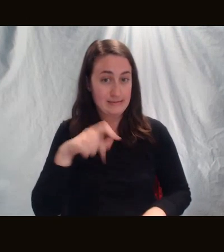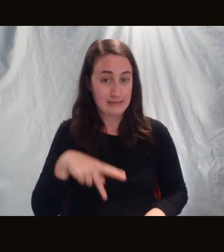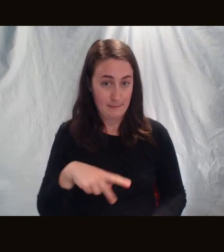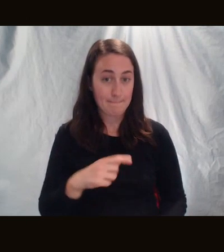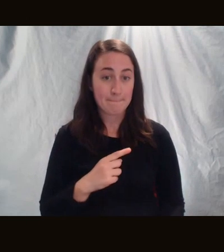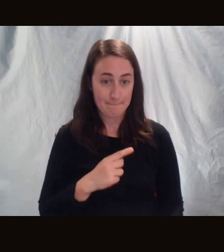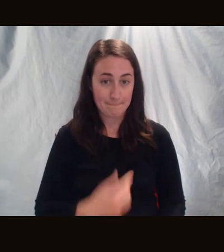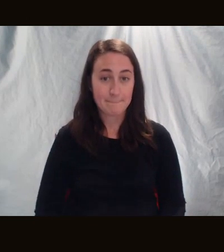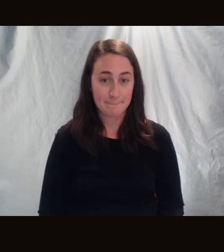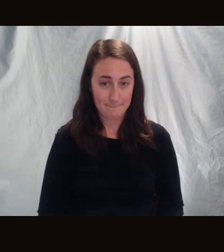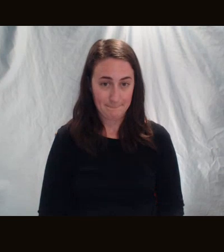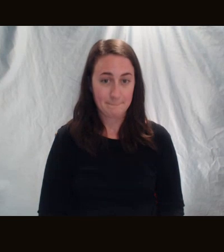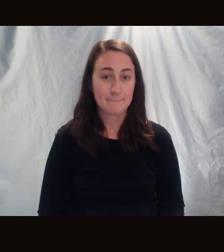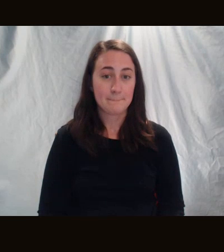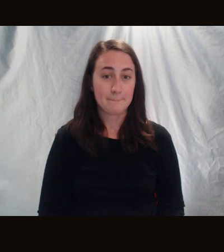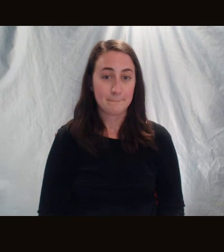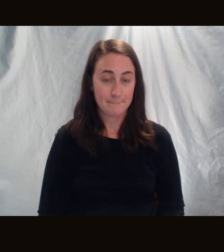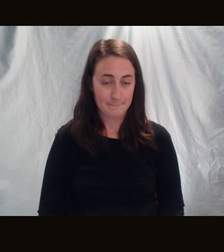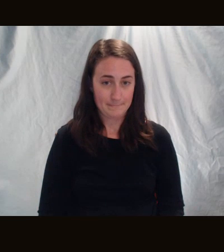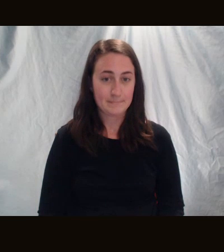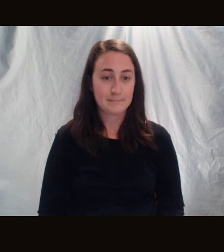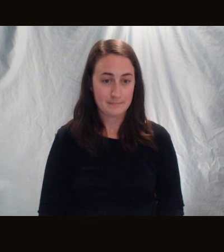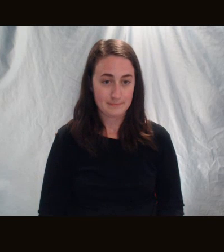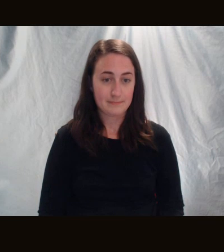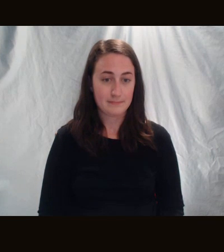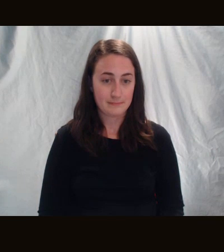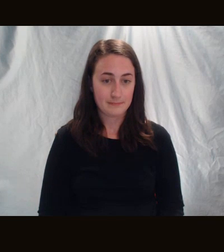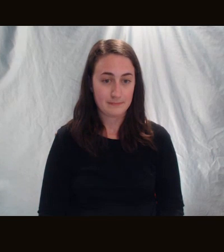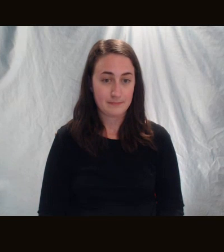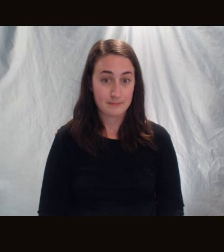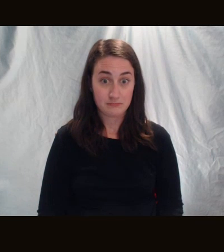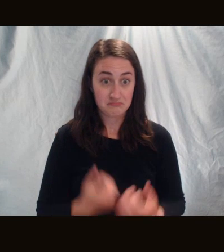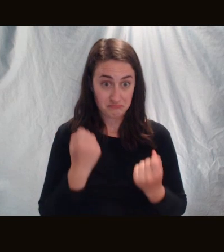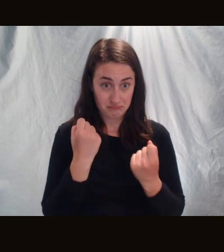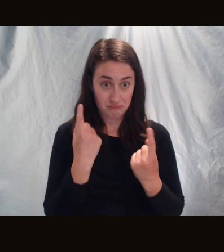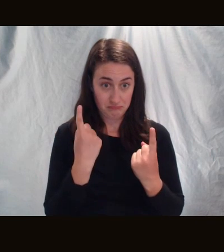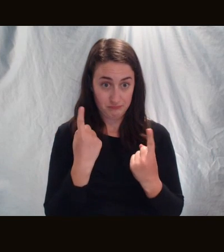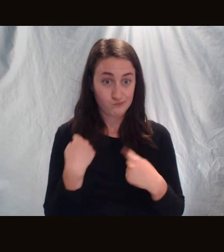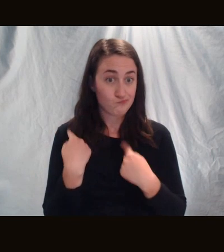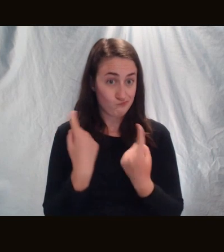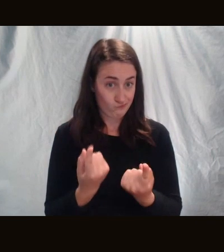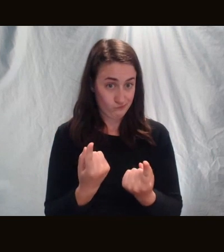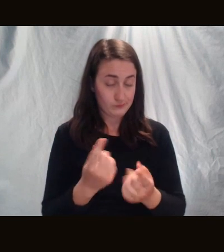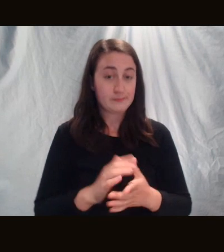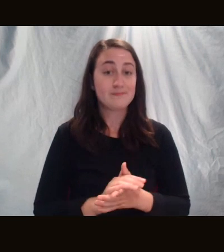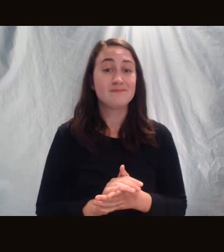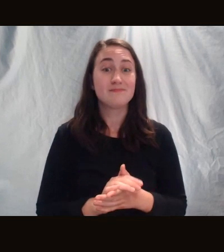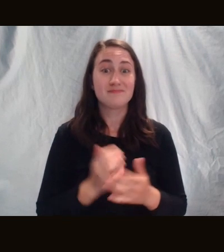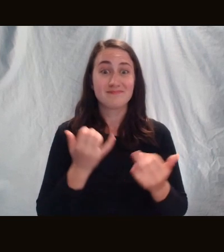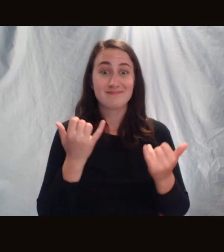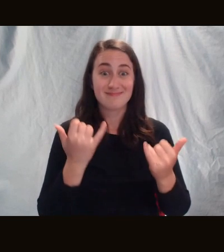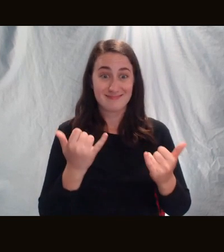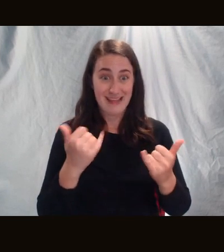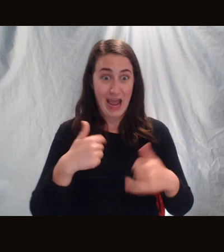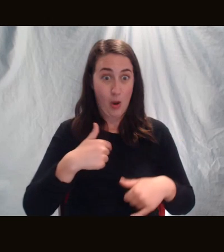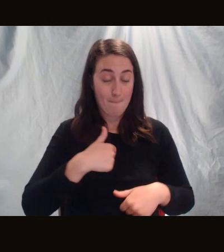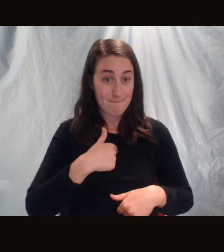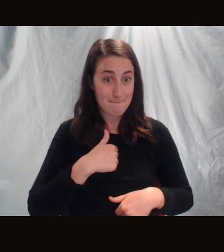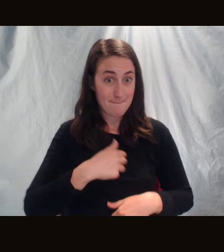is 1, 2, 3. Okay, so far so good. Now we have the space for me to lead the